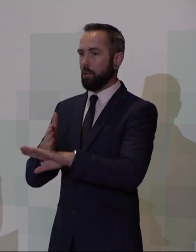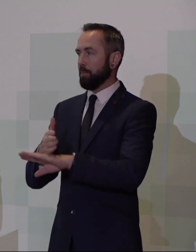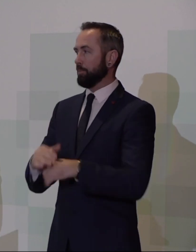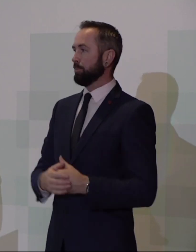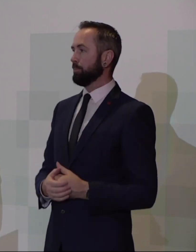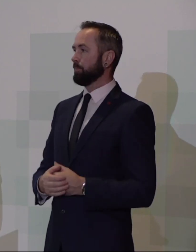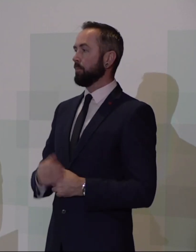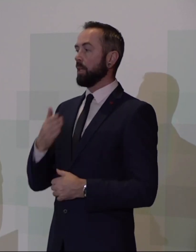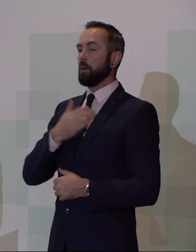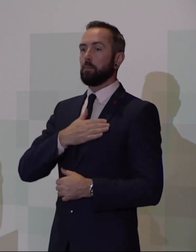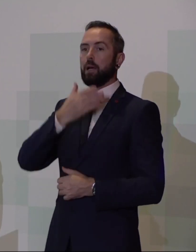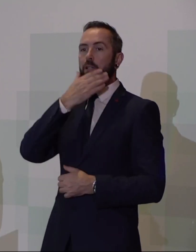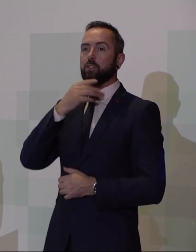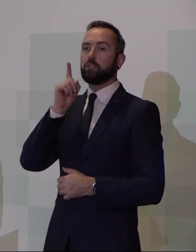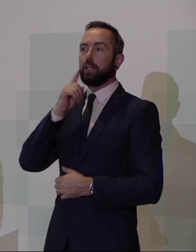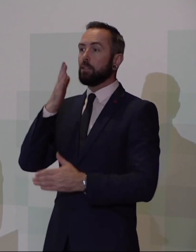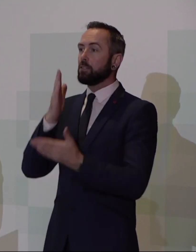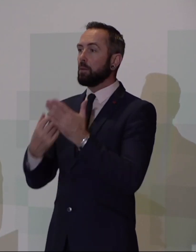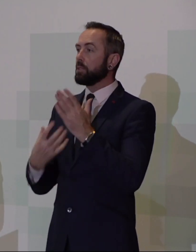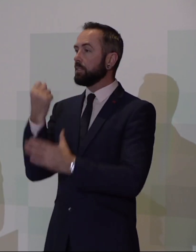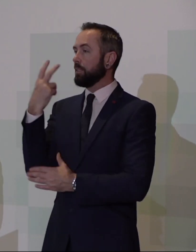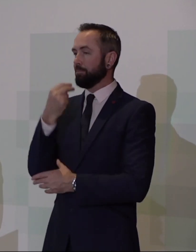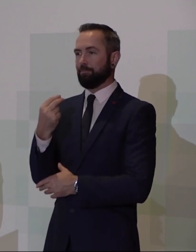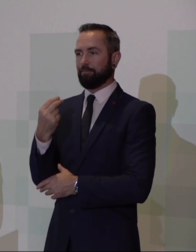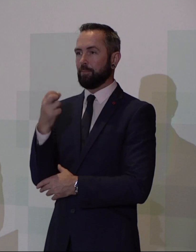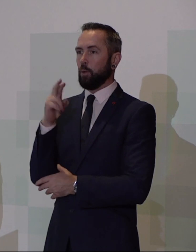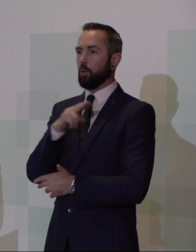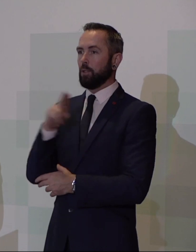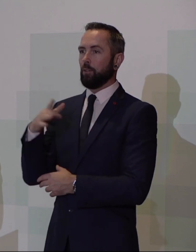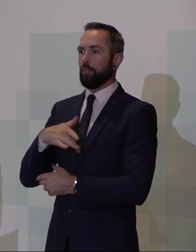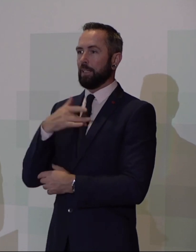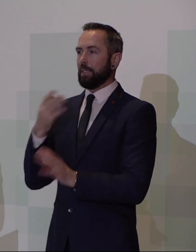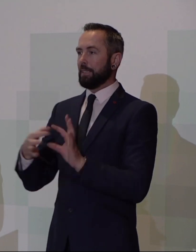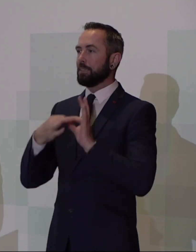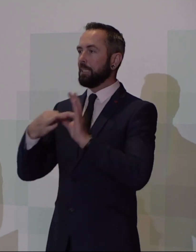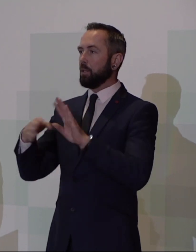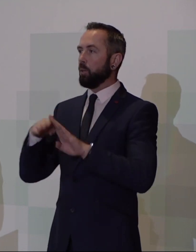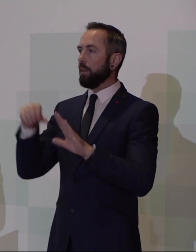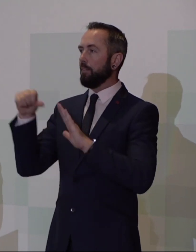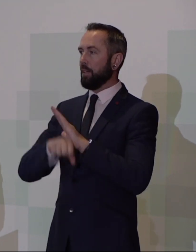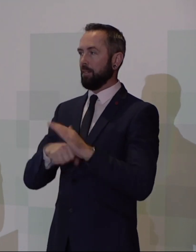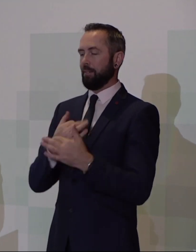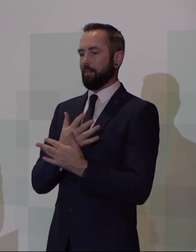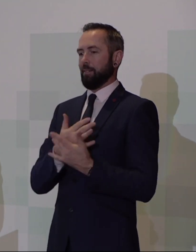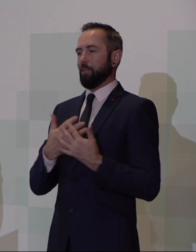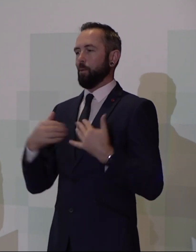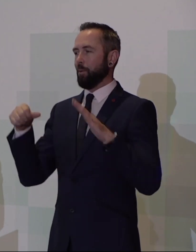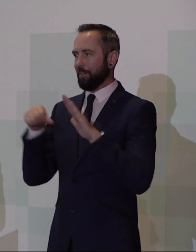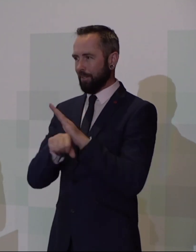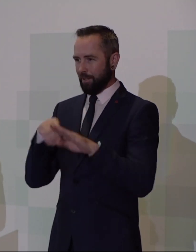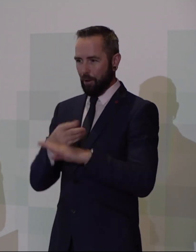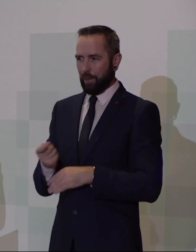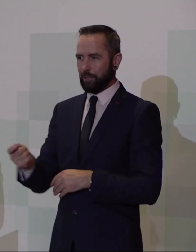my gender prevent my successes, nor do I feel has it been associated to my failures, and there has been many of them on my